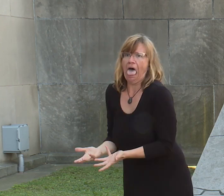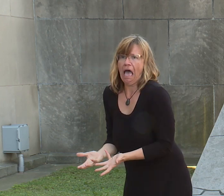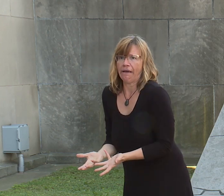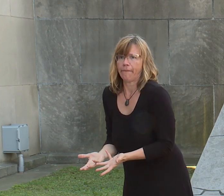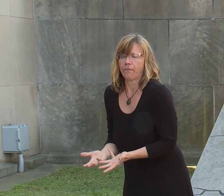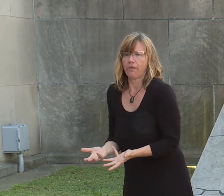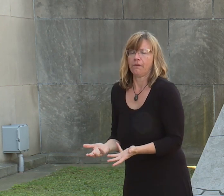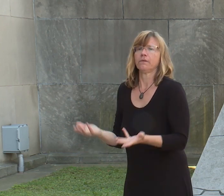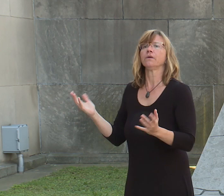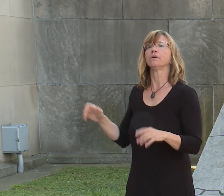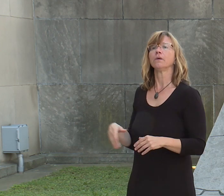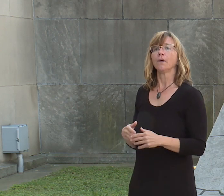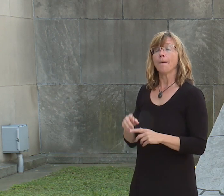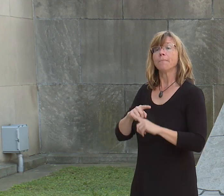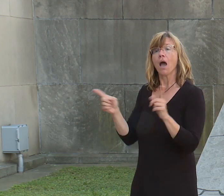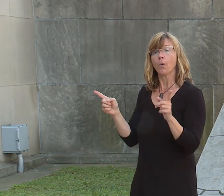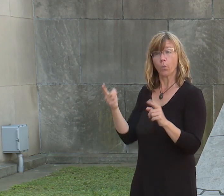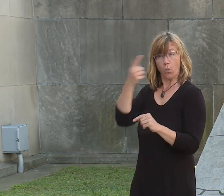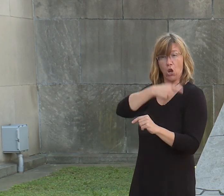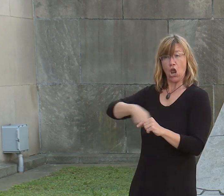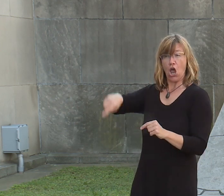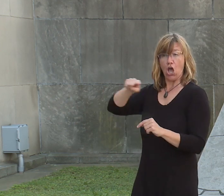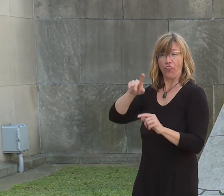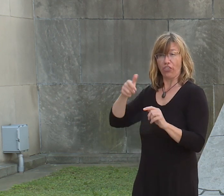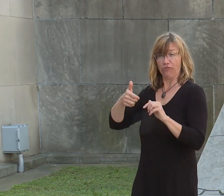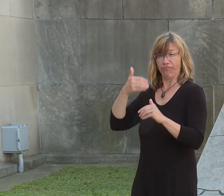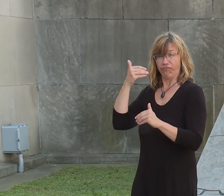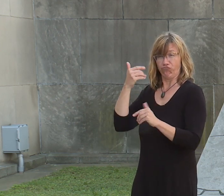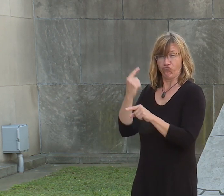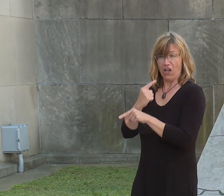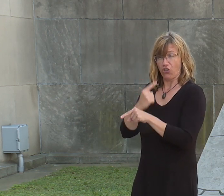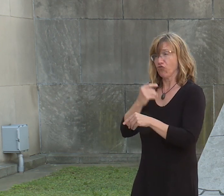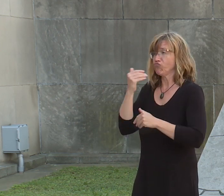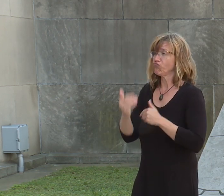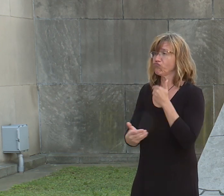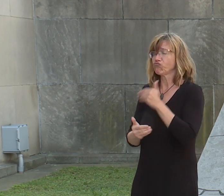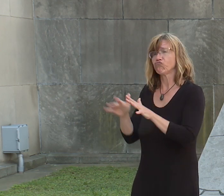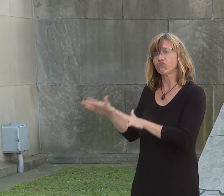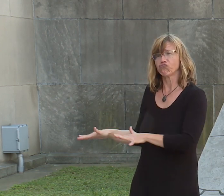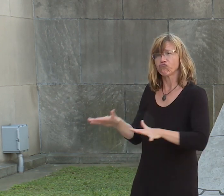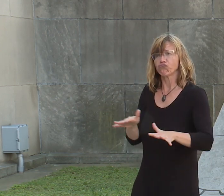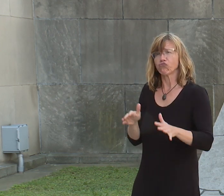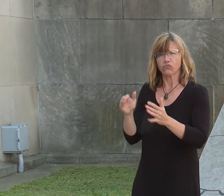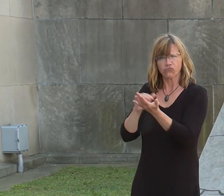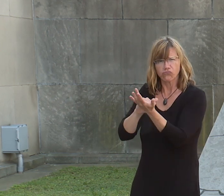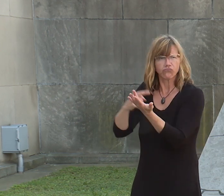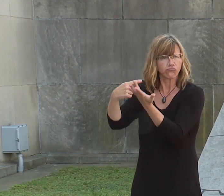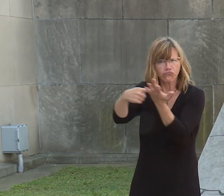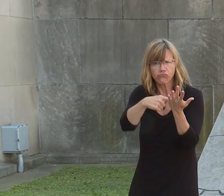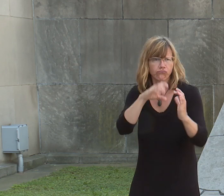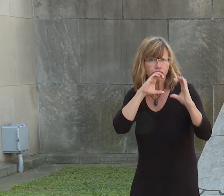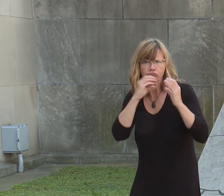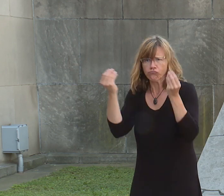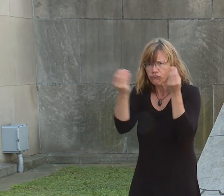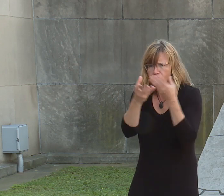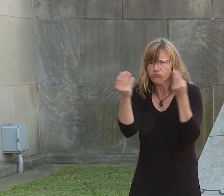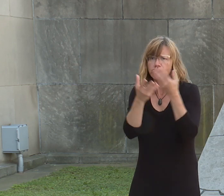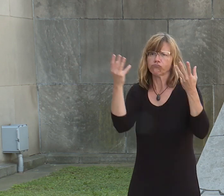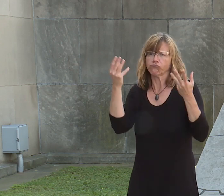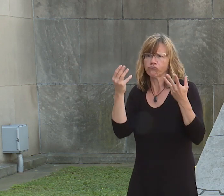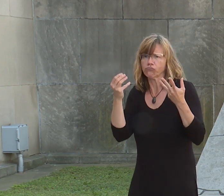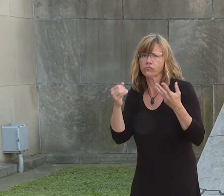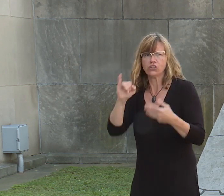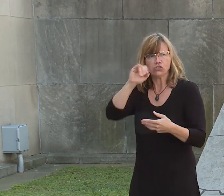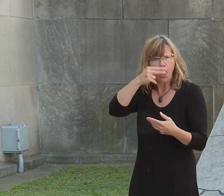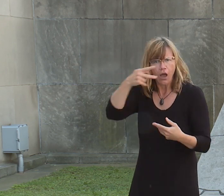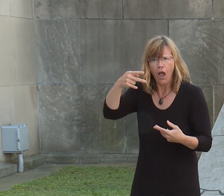pandemic is leading the right way. Working with Dr. D, working with our health professionals here at Hopkins and UMS, making sure